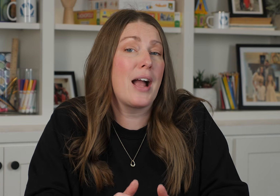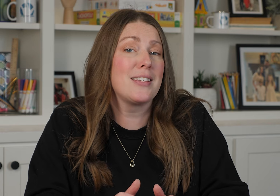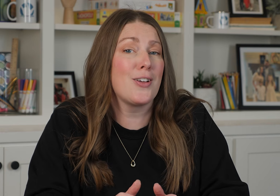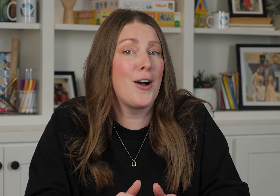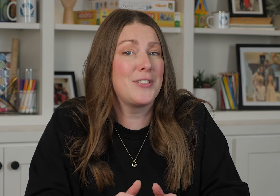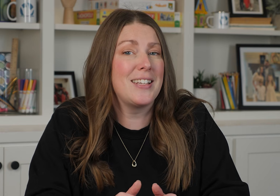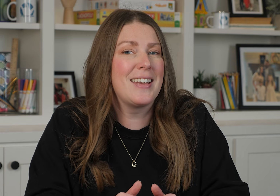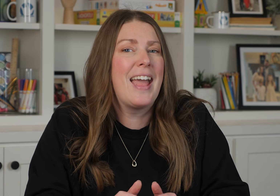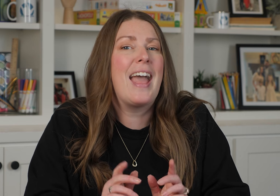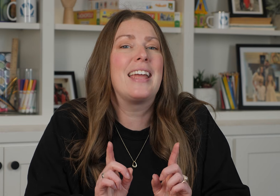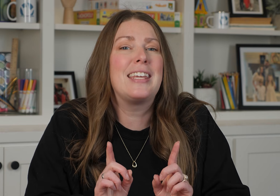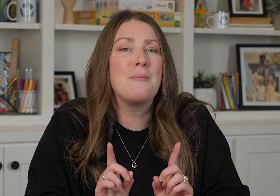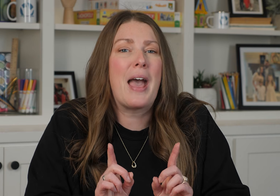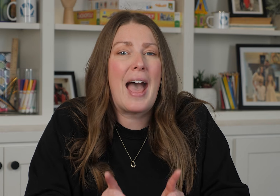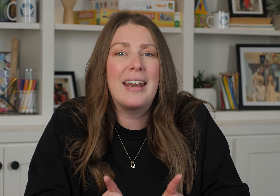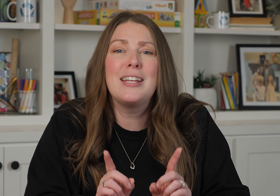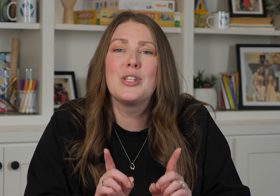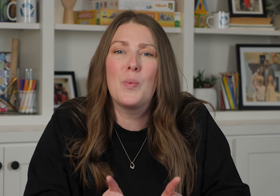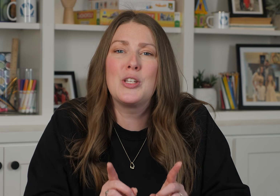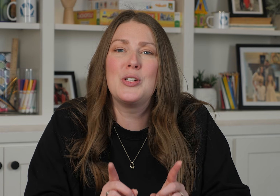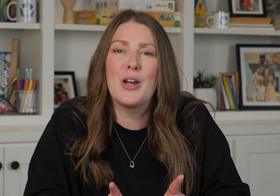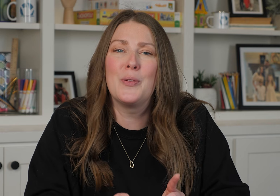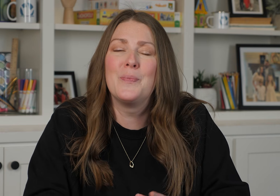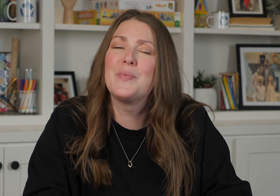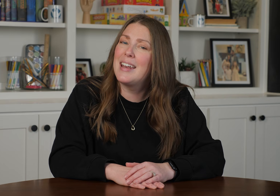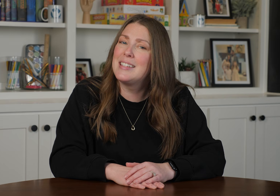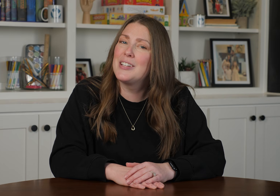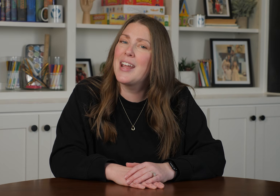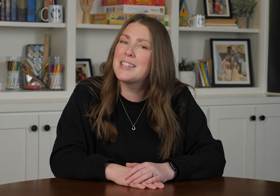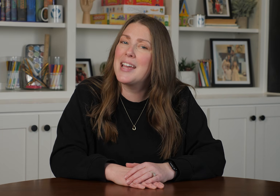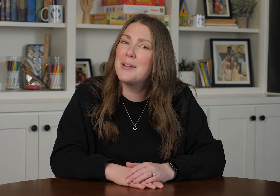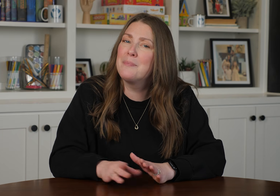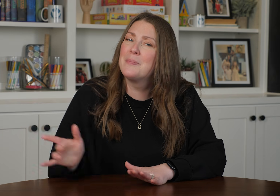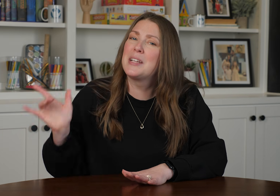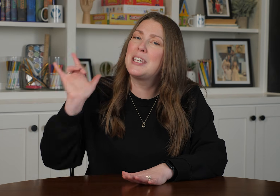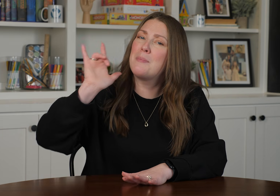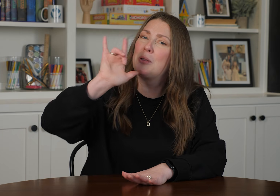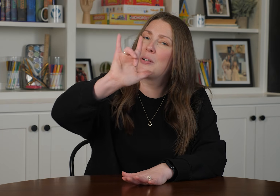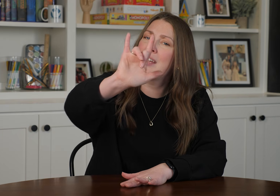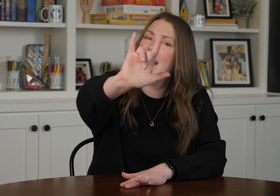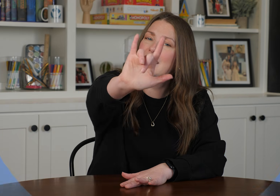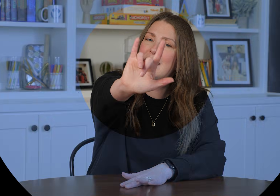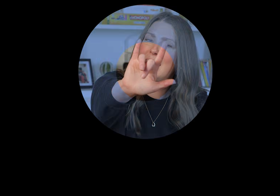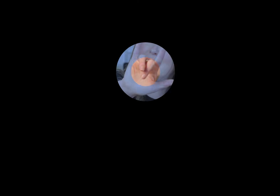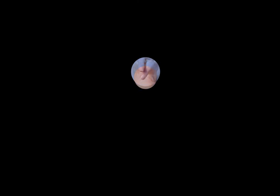practice often, and keep adding to what you know. And until next time, keep learning how to sign.